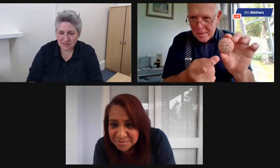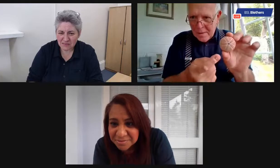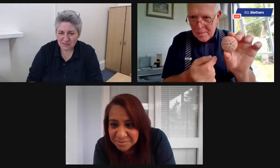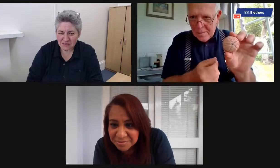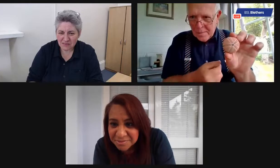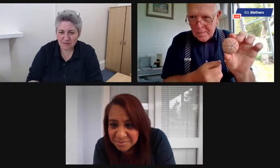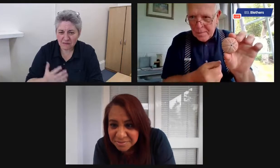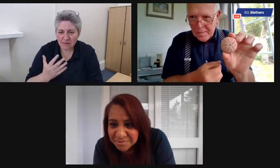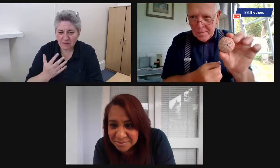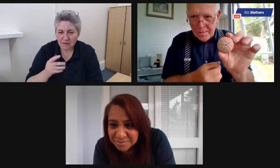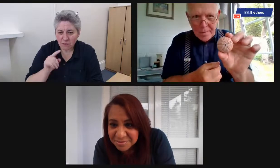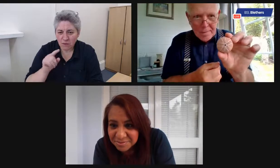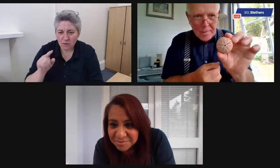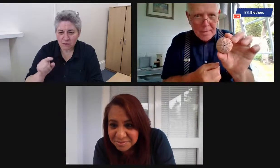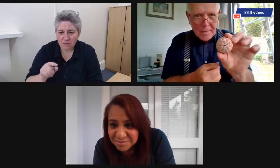And you see again the Wow. 5. Yeah.